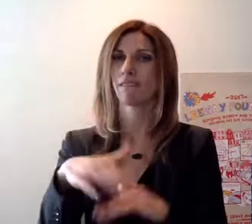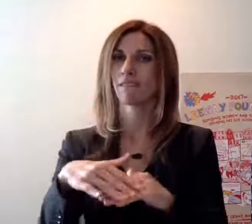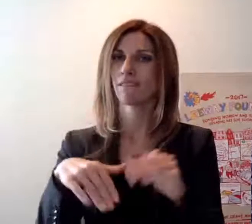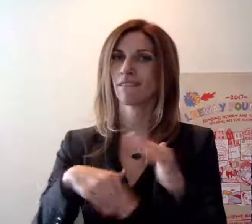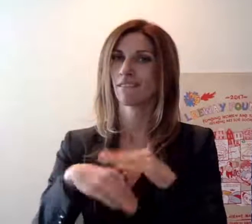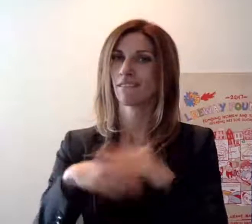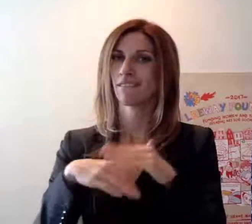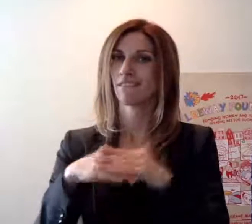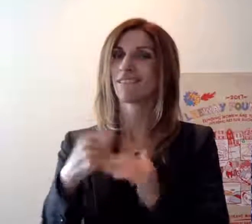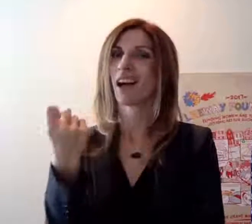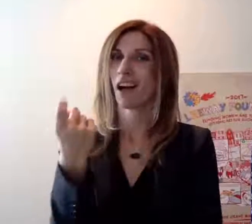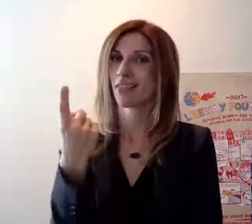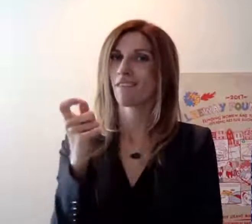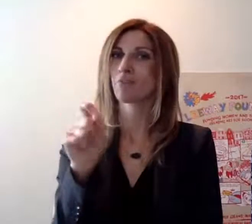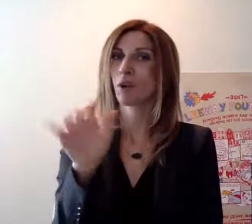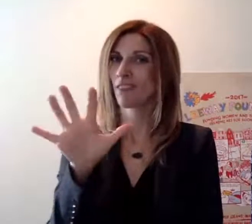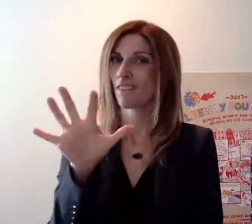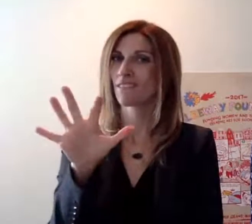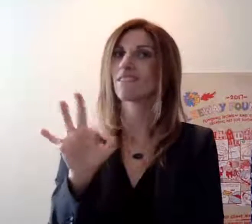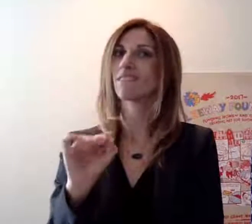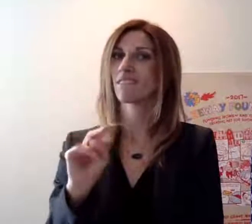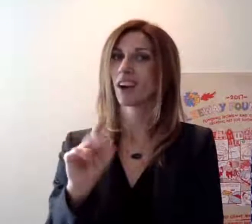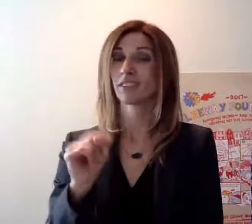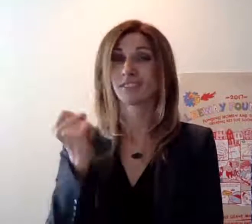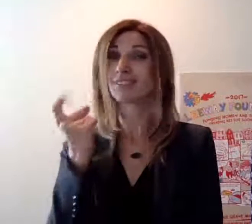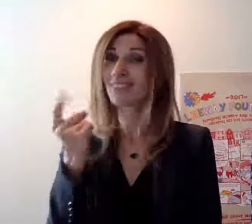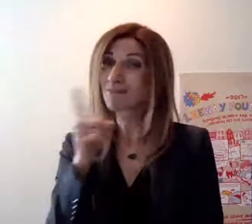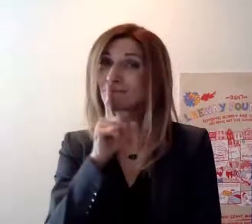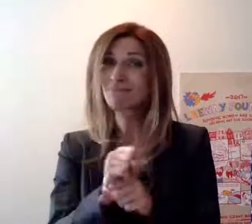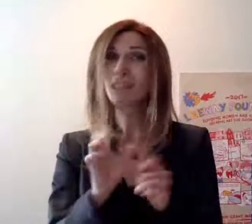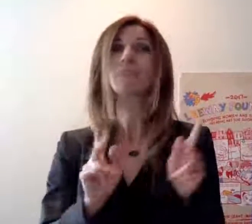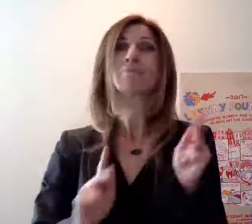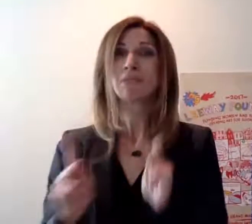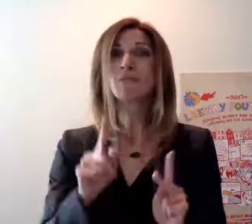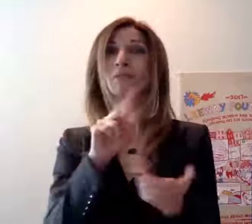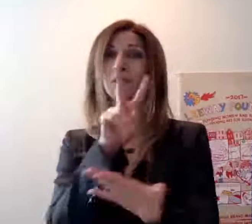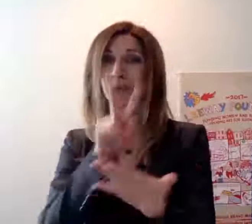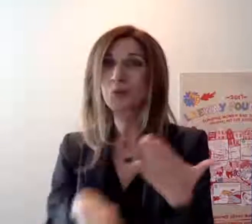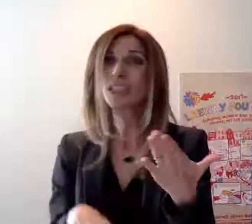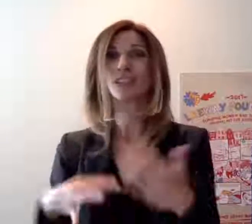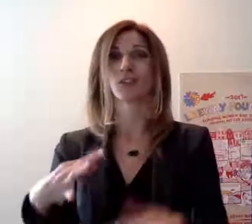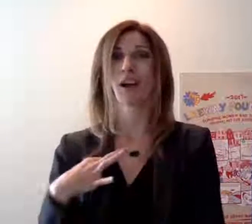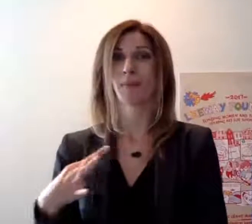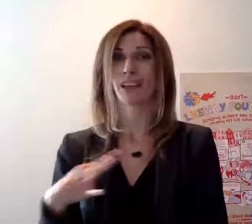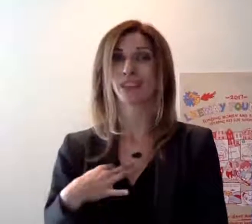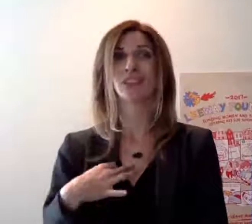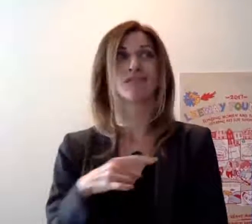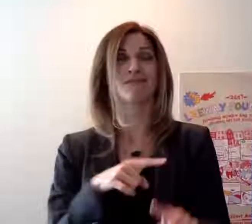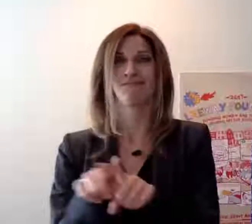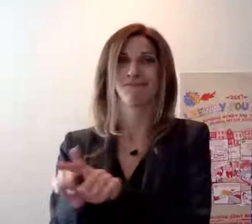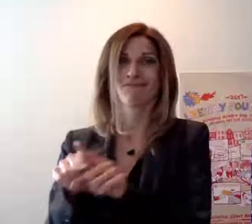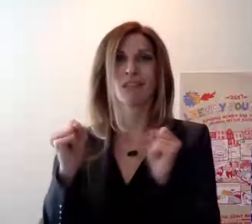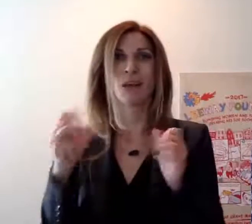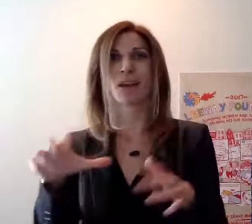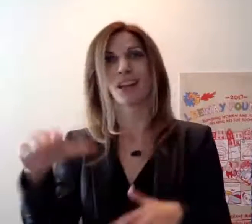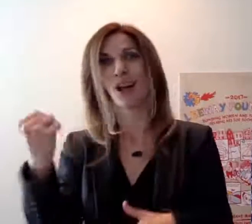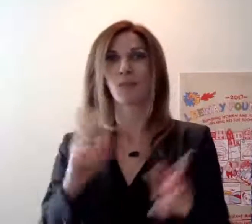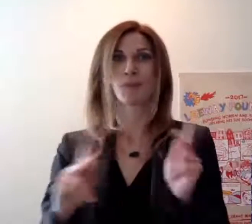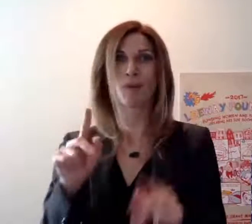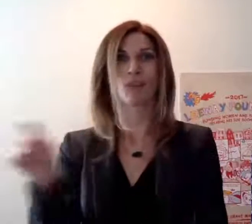I encourage you to keep in mind that there are humans that are going to be reading your application along with dozens of others.